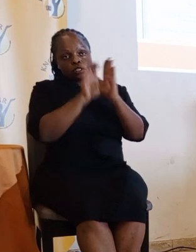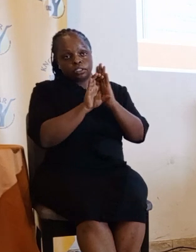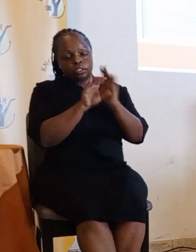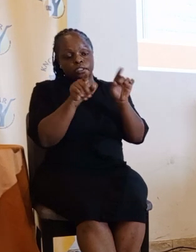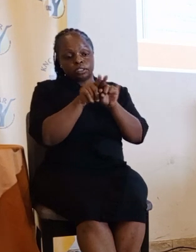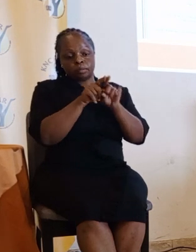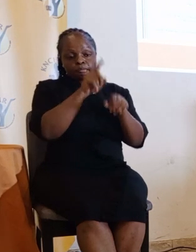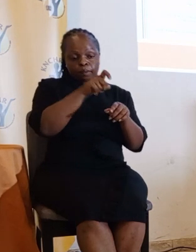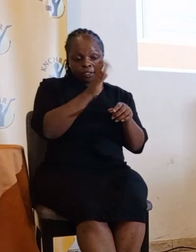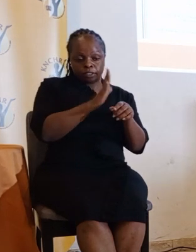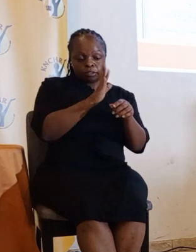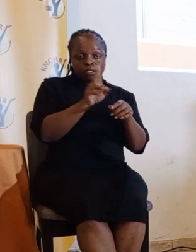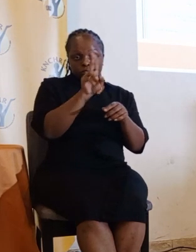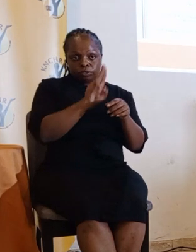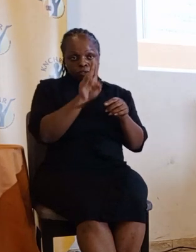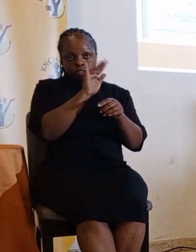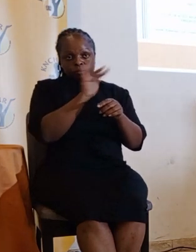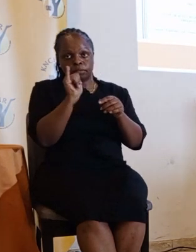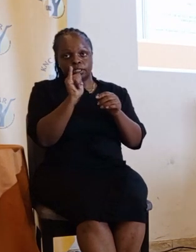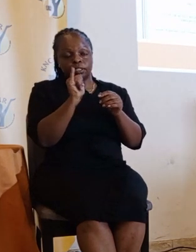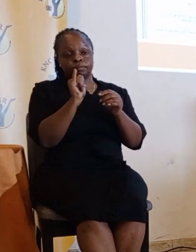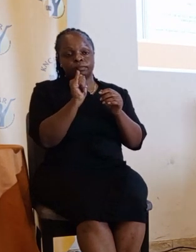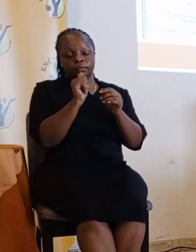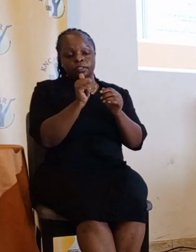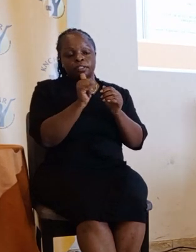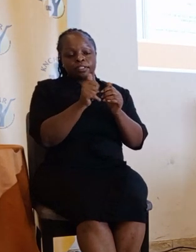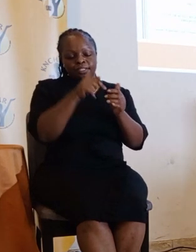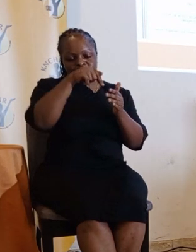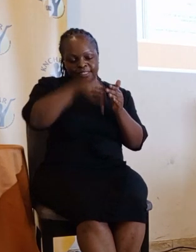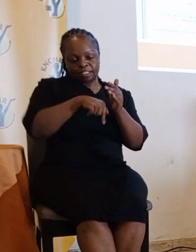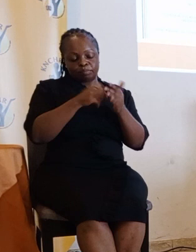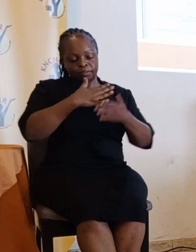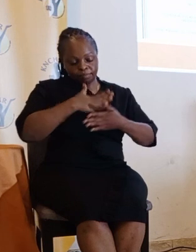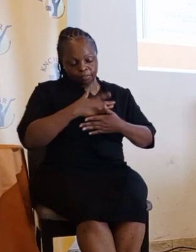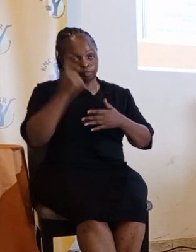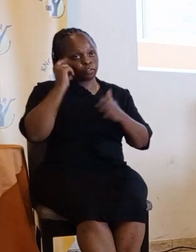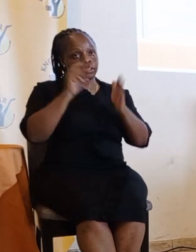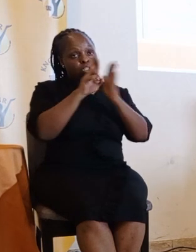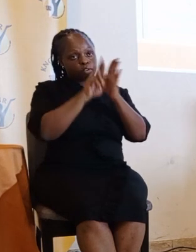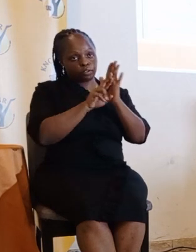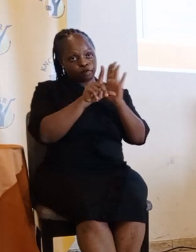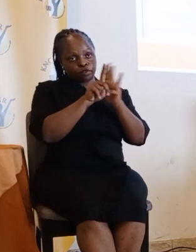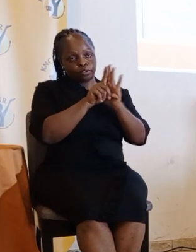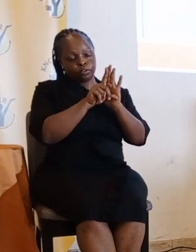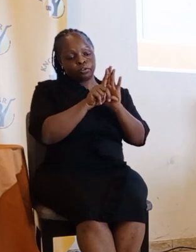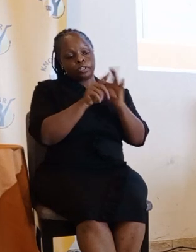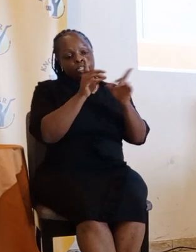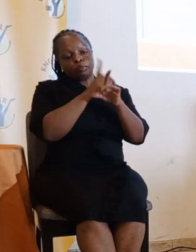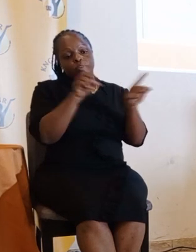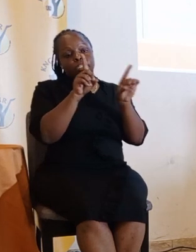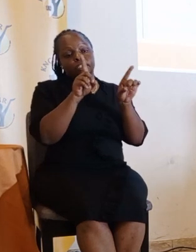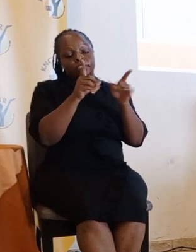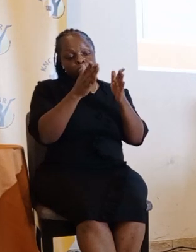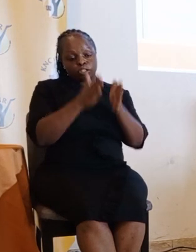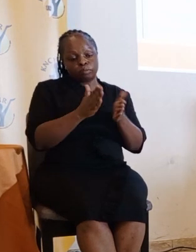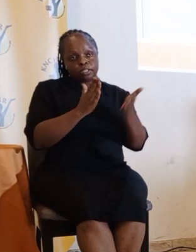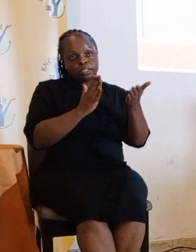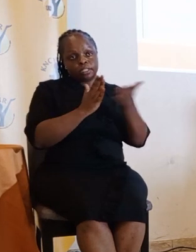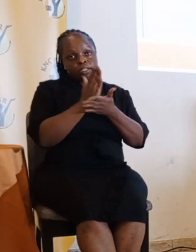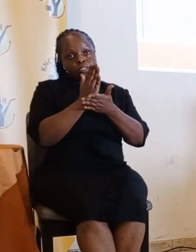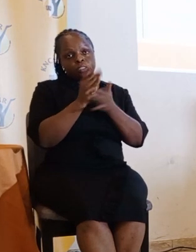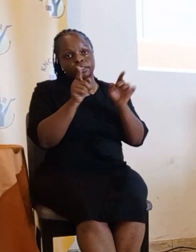and must be pursued with the utmost respect for the rule of law, democracy, human